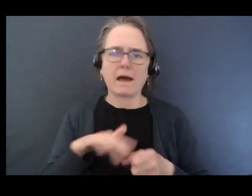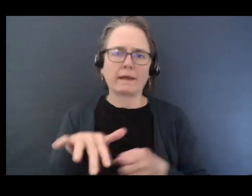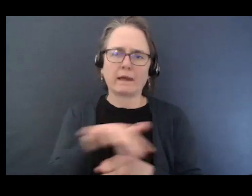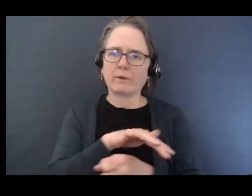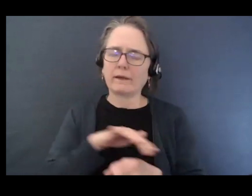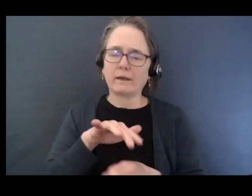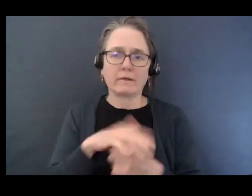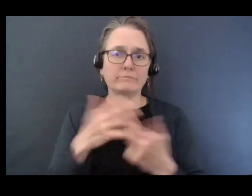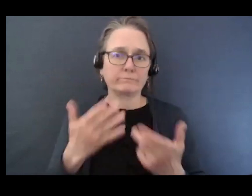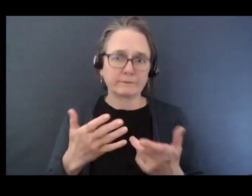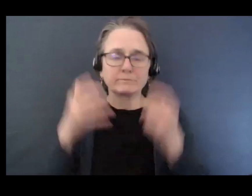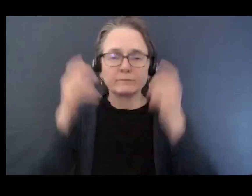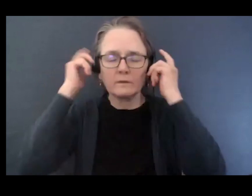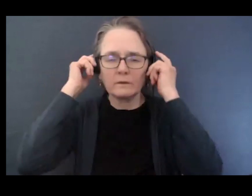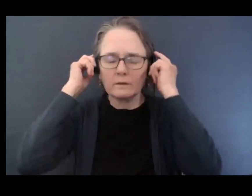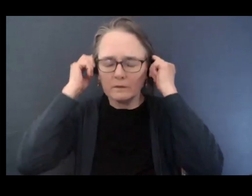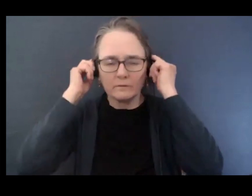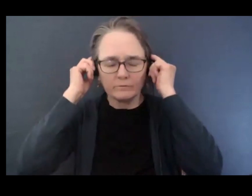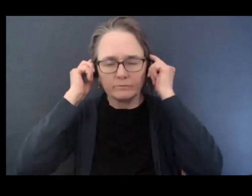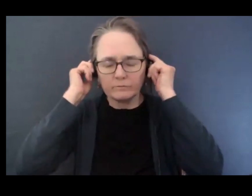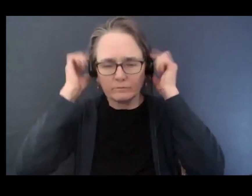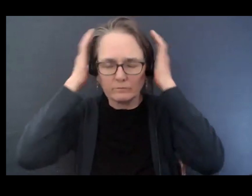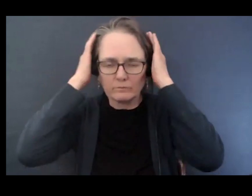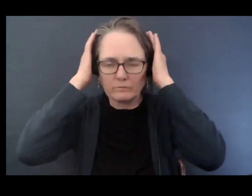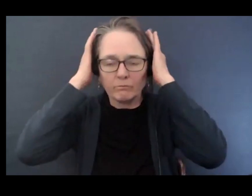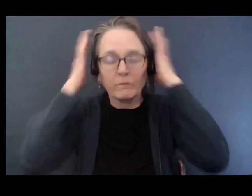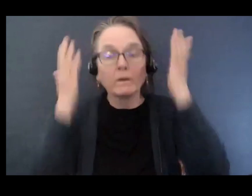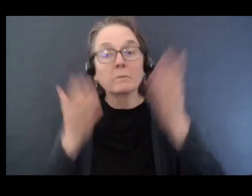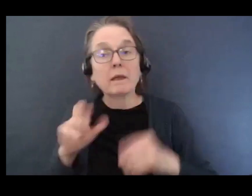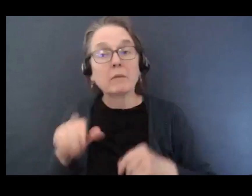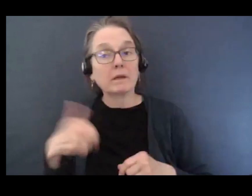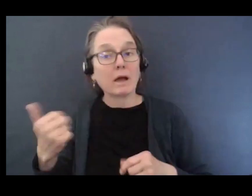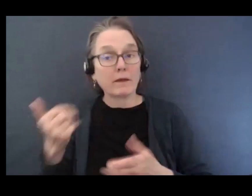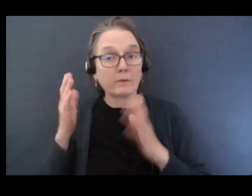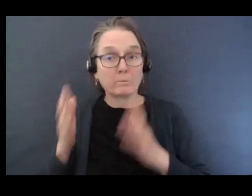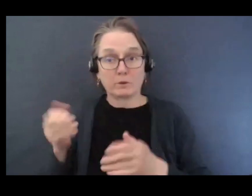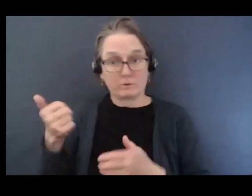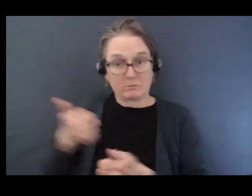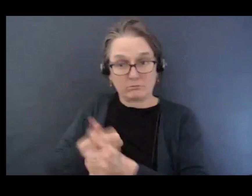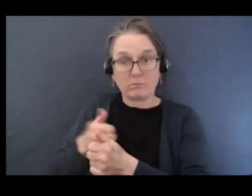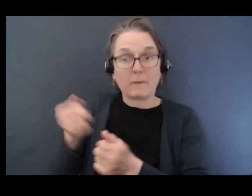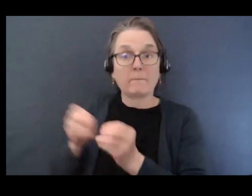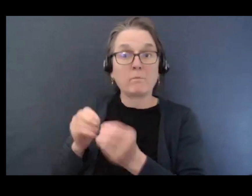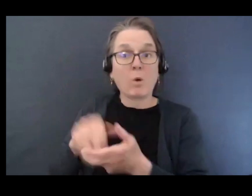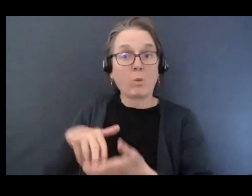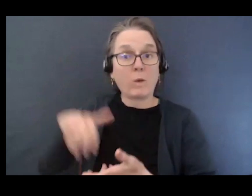characteristics as me. A wealthier person might have a different sort of access map